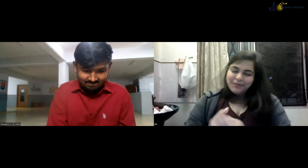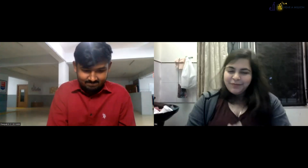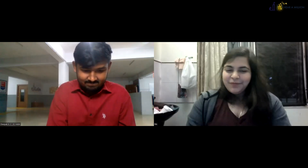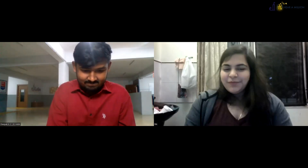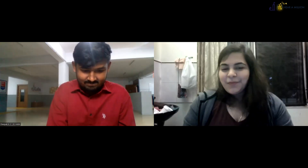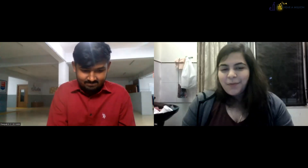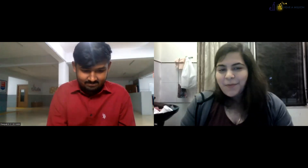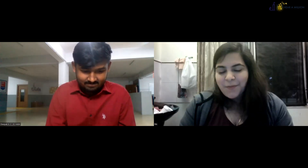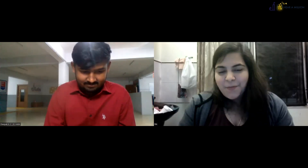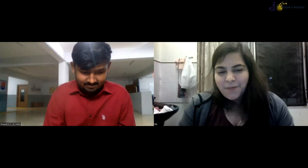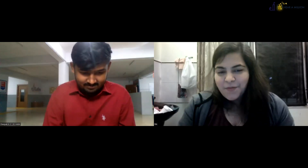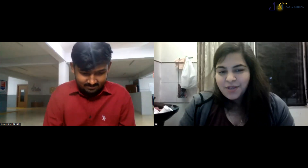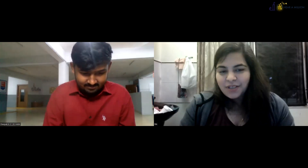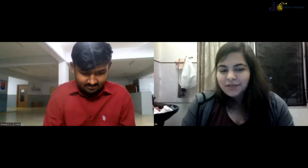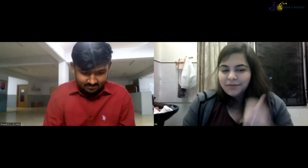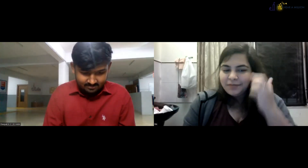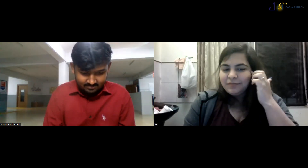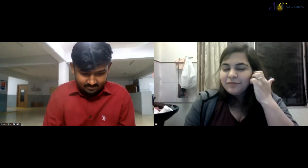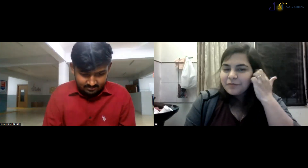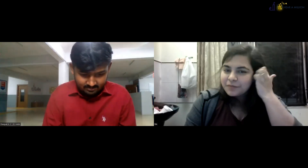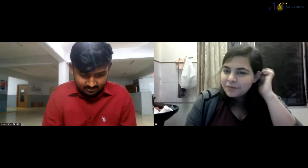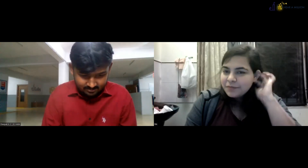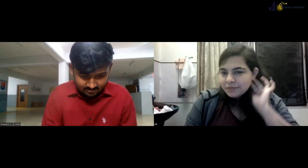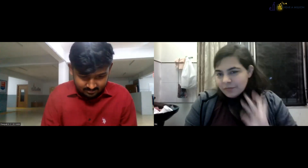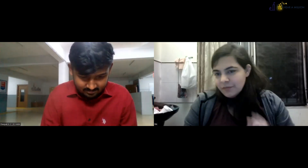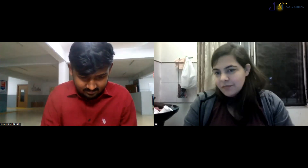maybe along with the team members, not the solo trip.